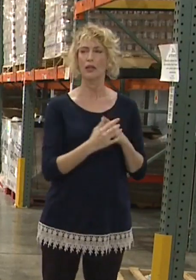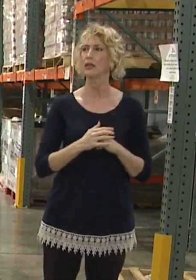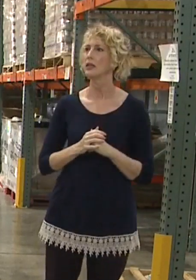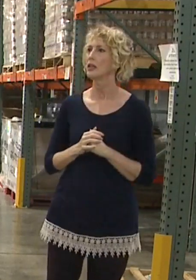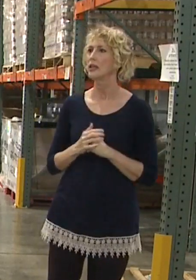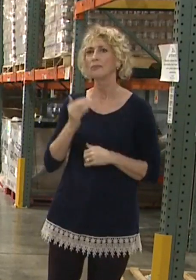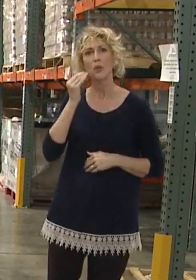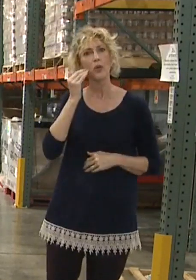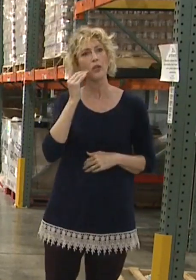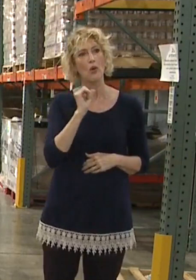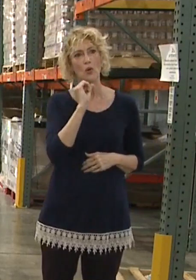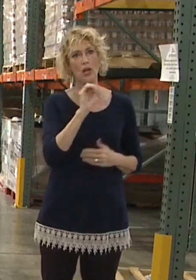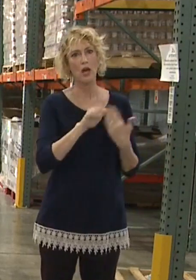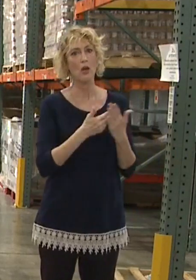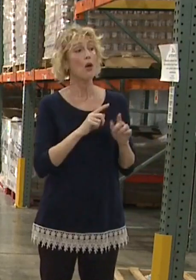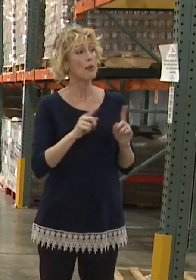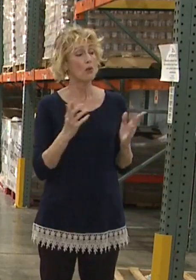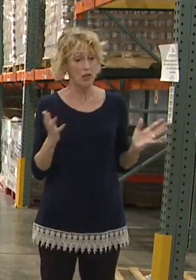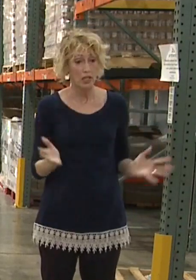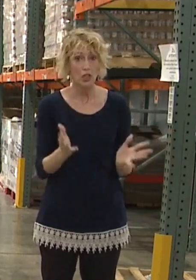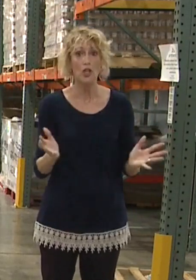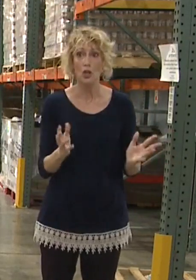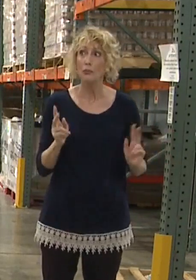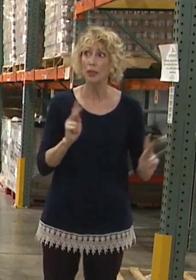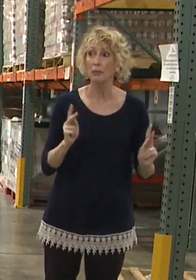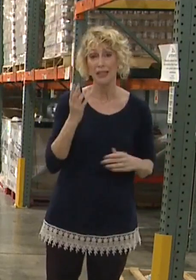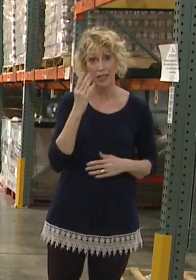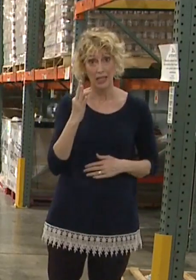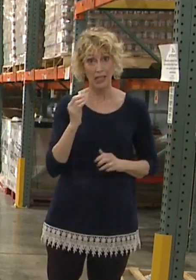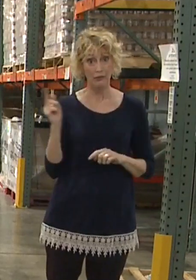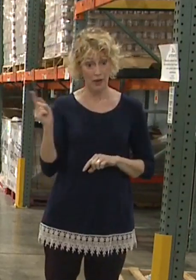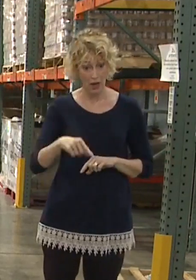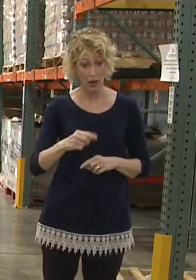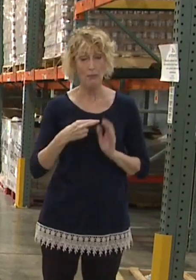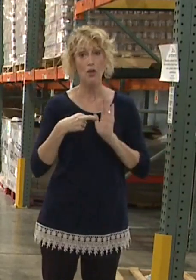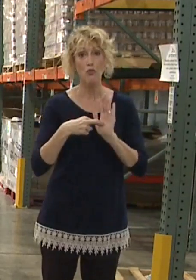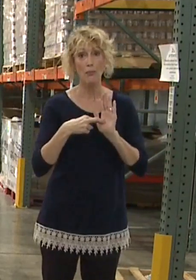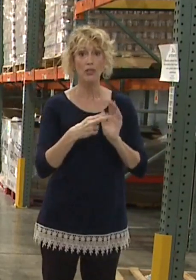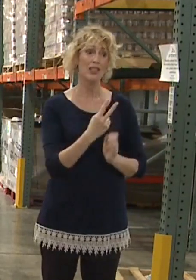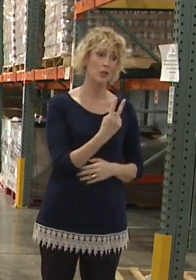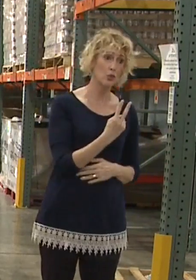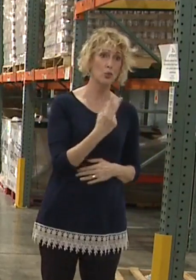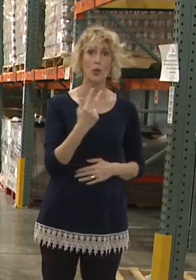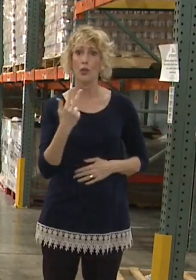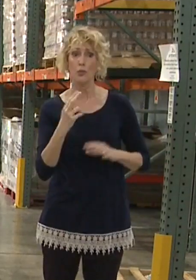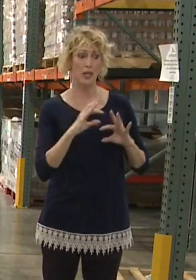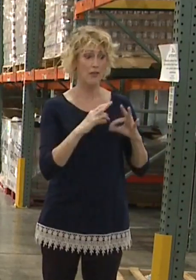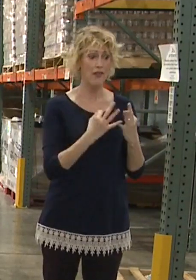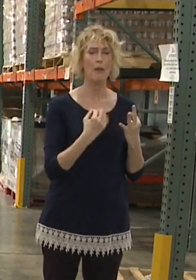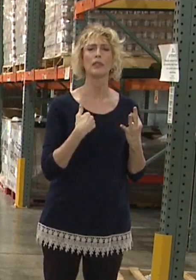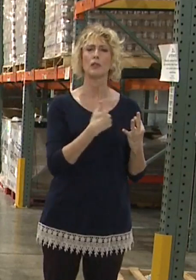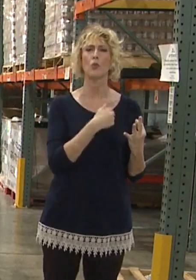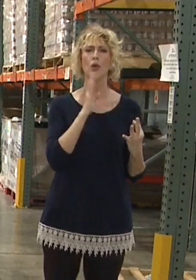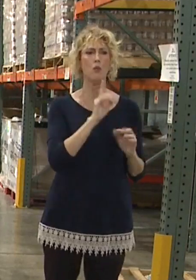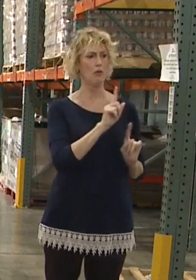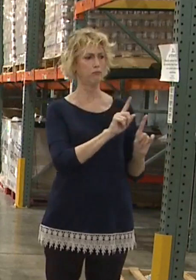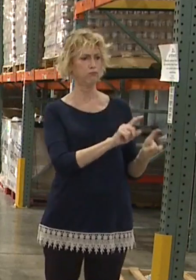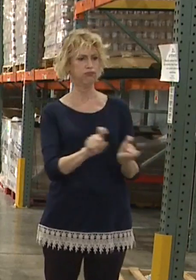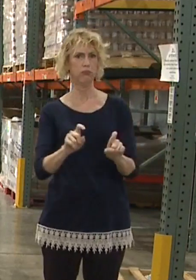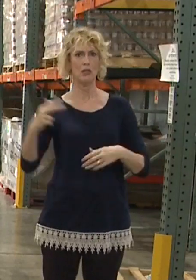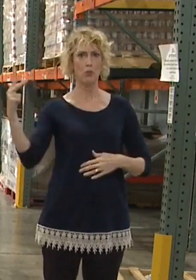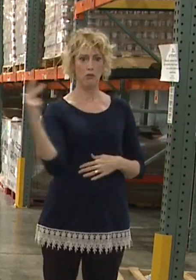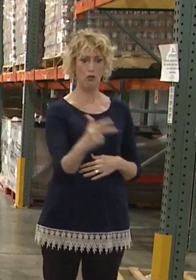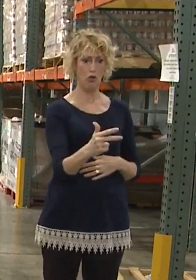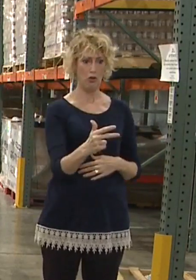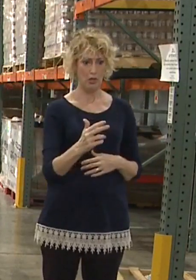not everybody can do so, but we're really encouraging folks to, if you can come and represent 2 to 3 families, we'll be asking you some questions,